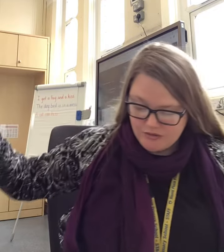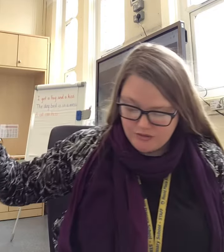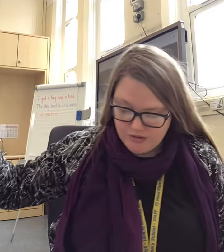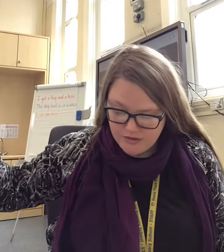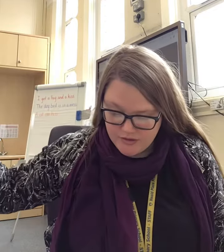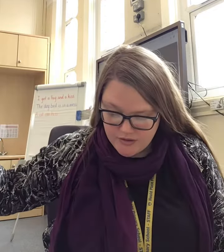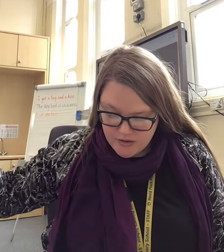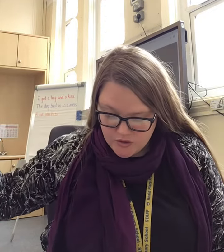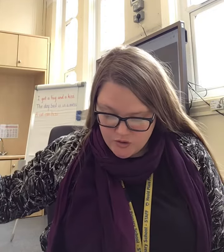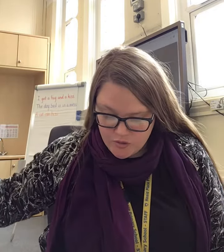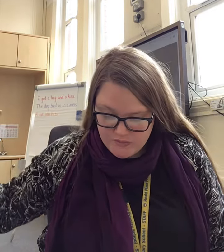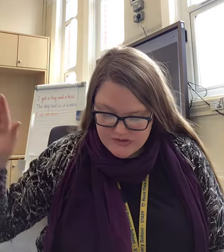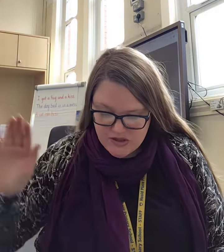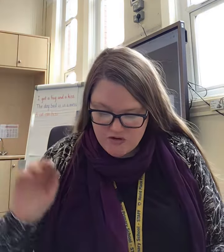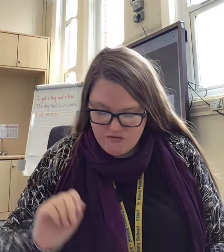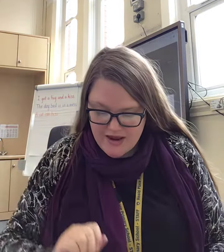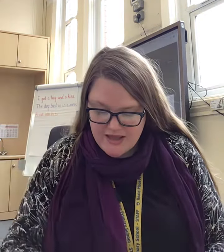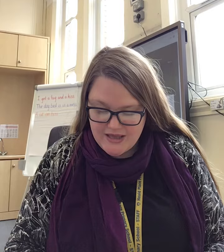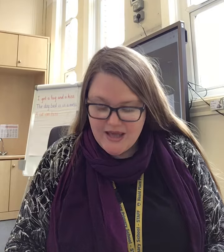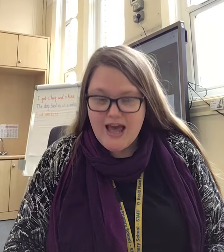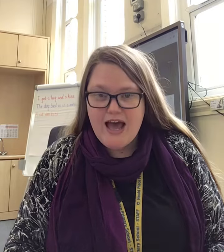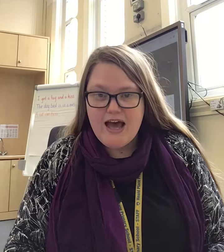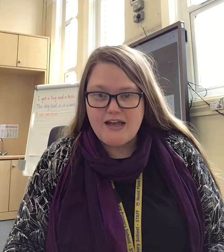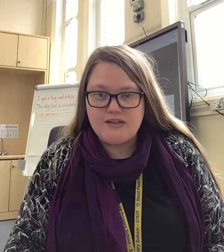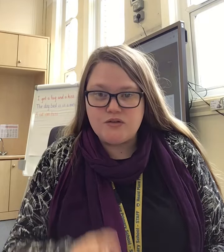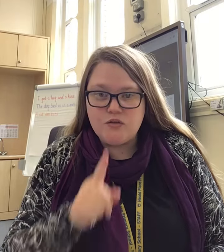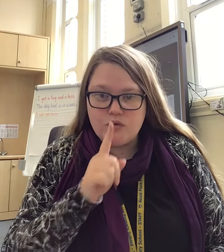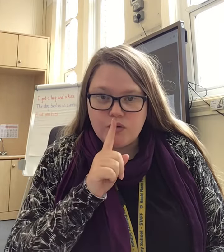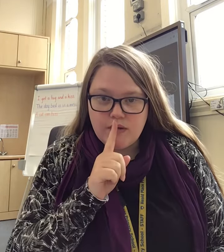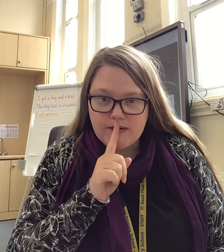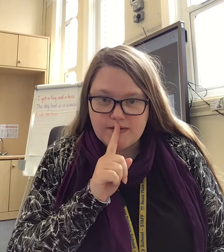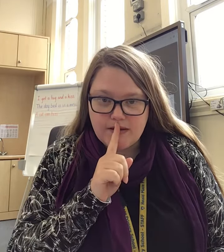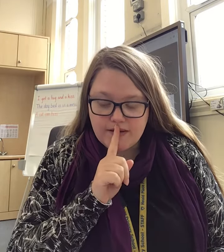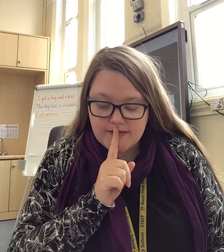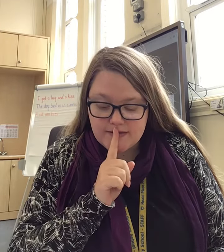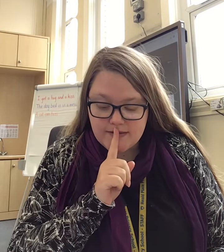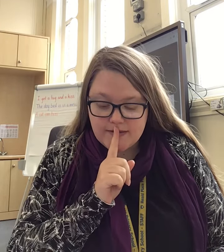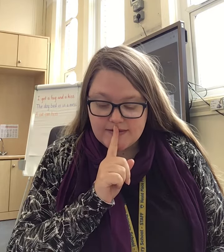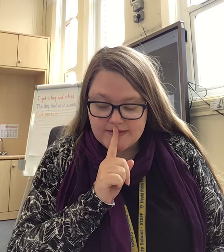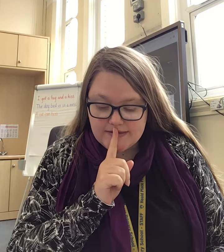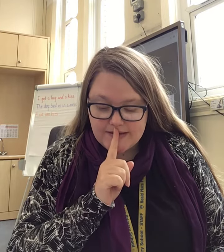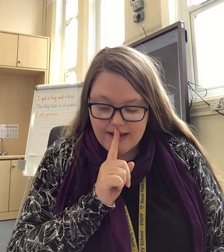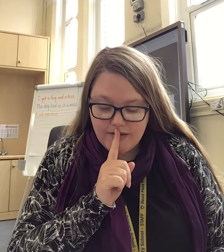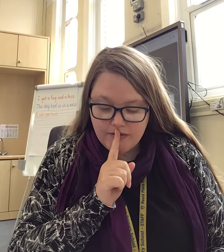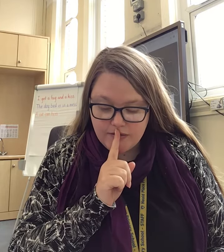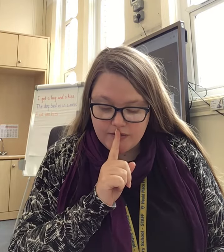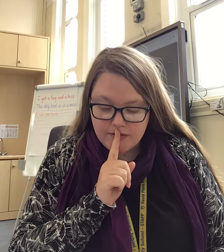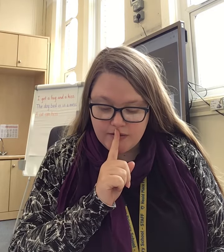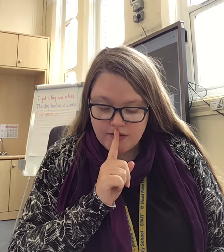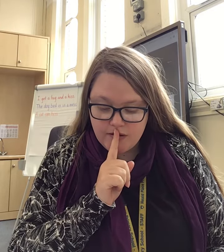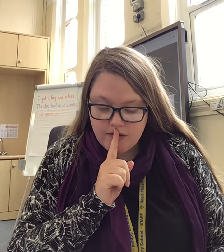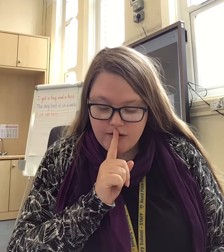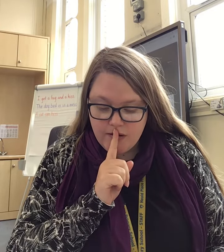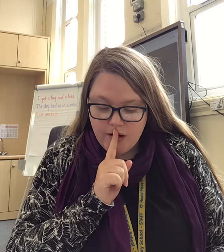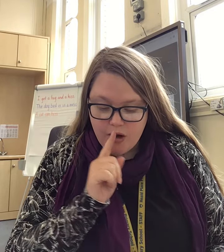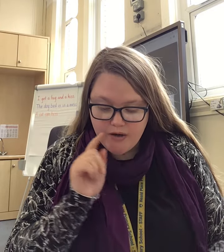comes the grey and noiseless snail On